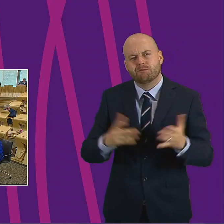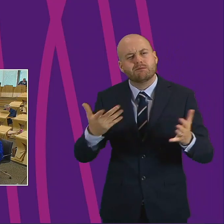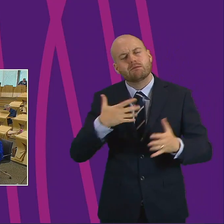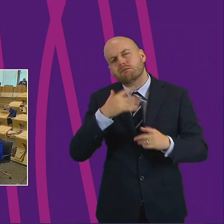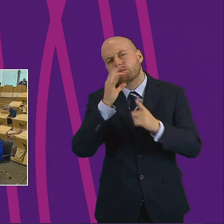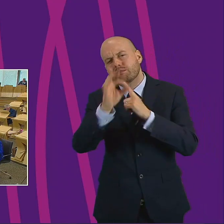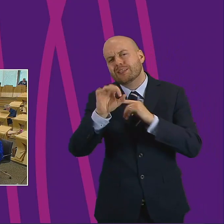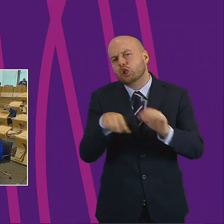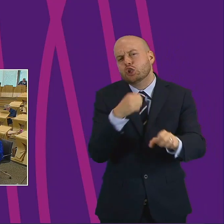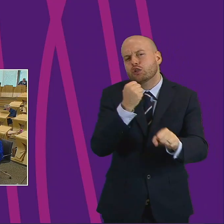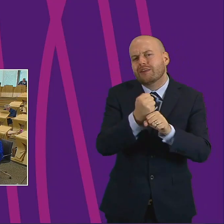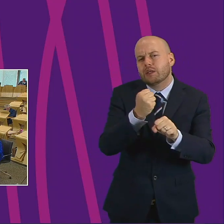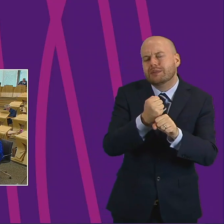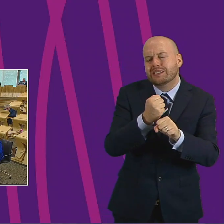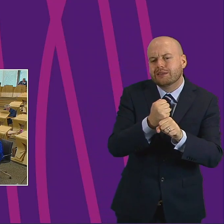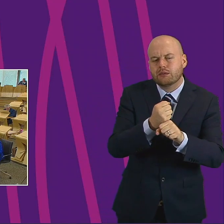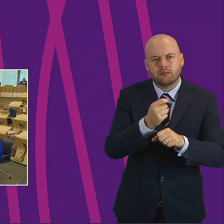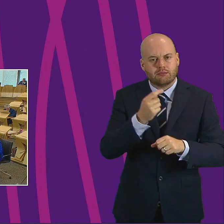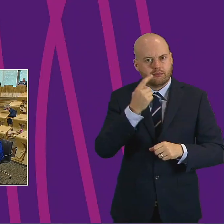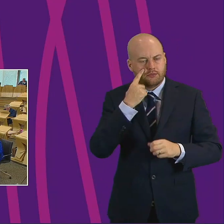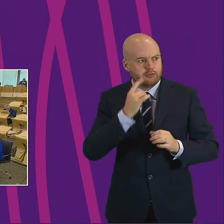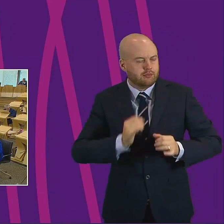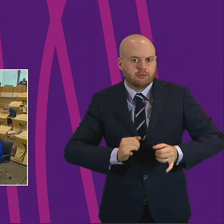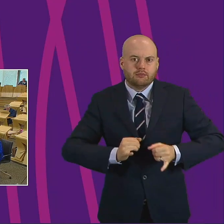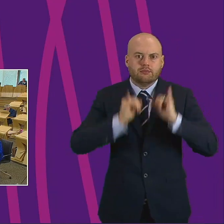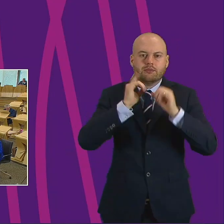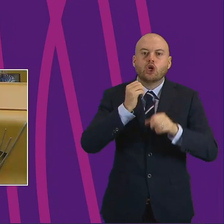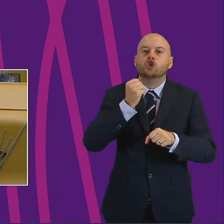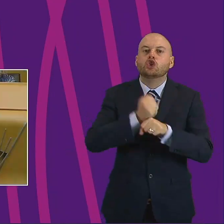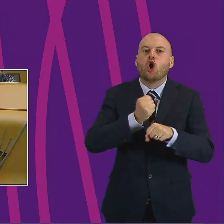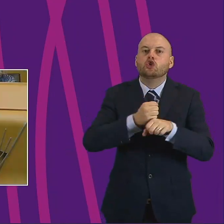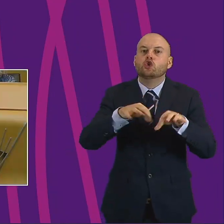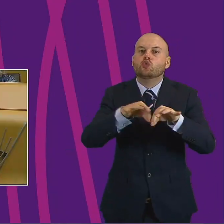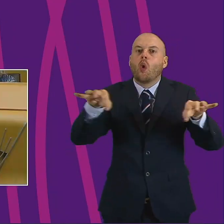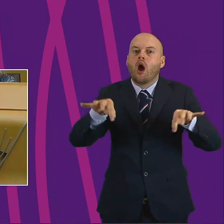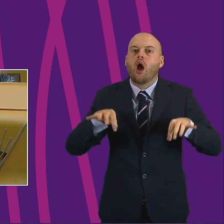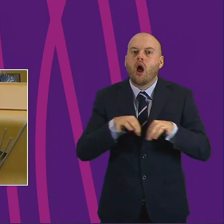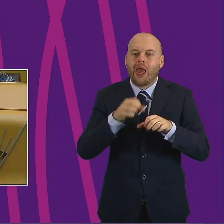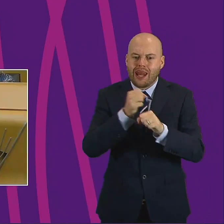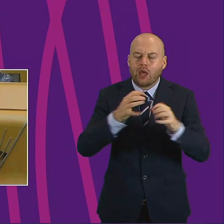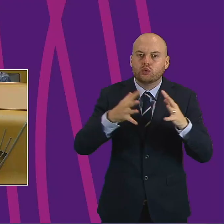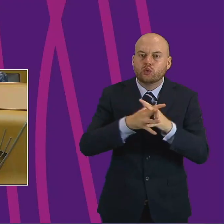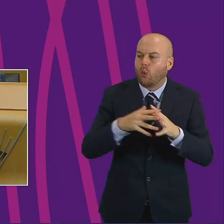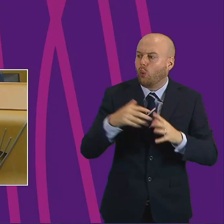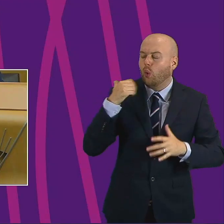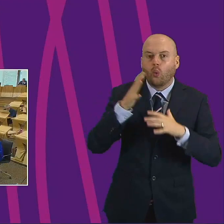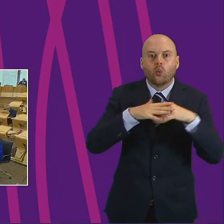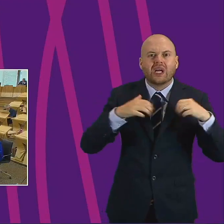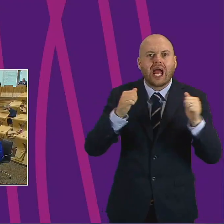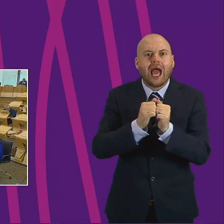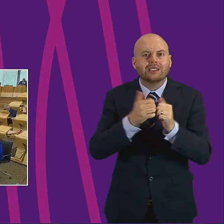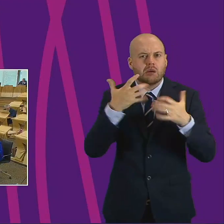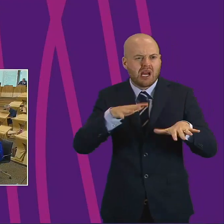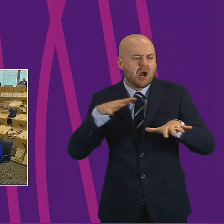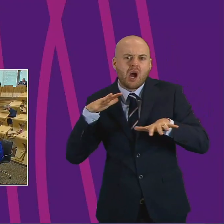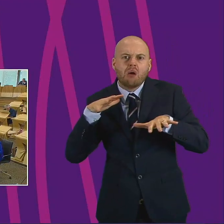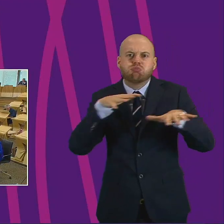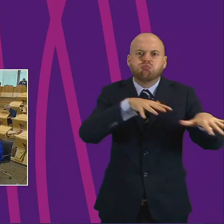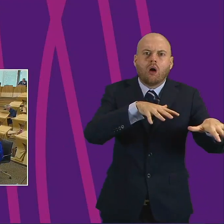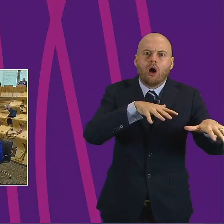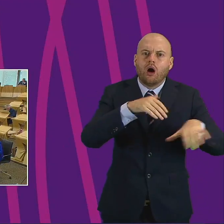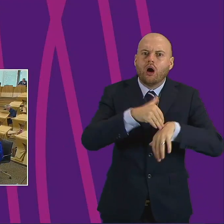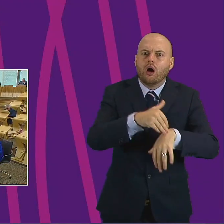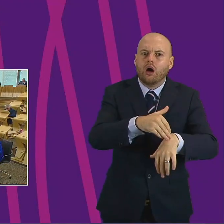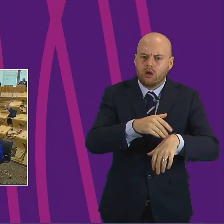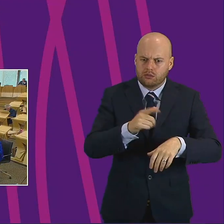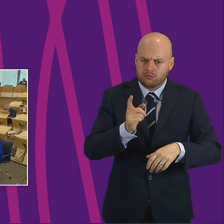response is to violent scenes that took place in George Square, Glasgow at the weekend. Cabinet Secretary Hamza Youssef. Well, I was completely